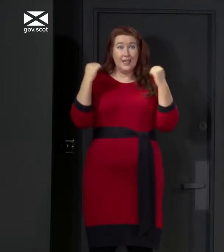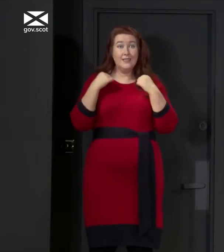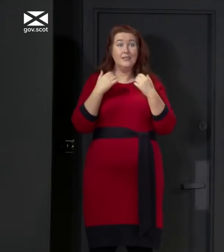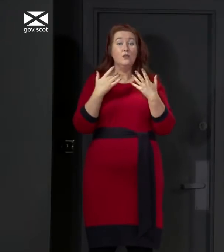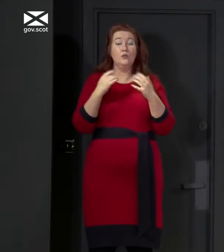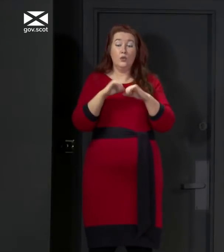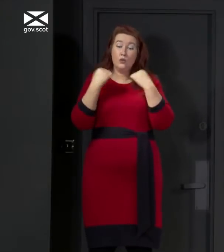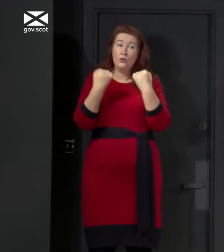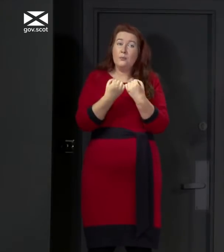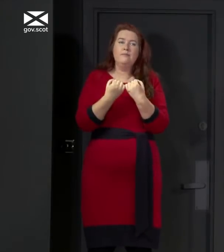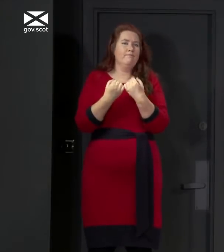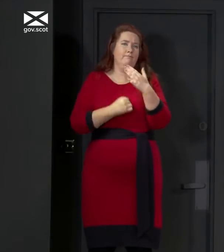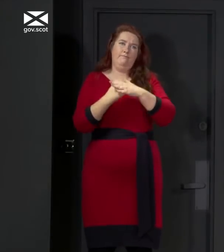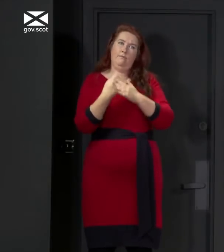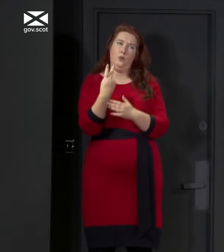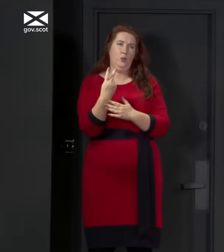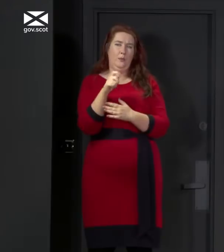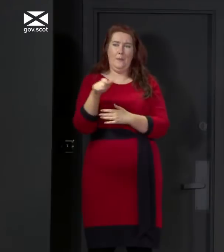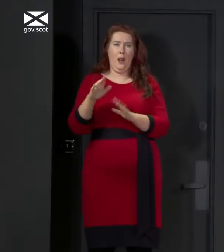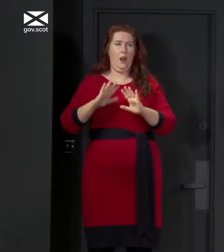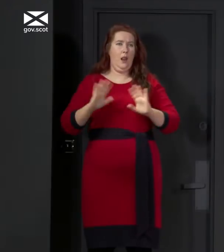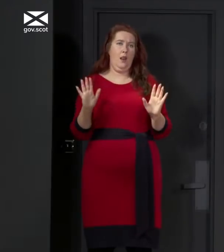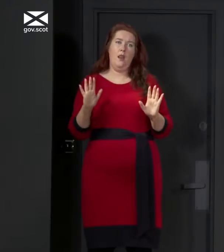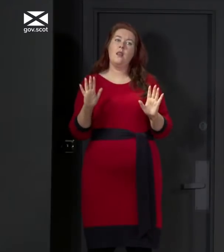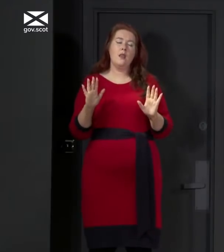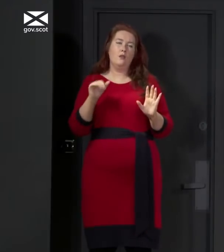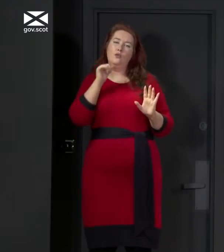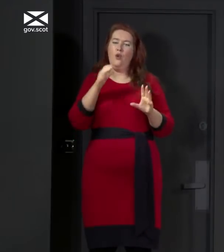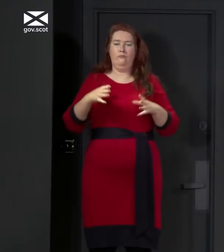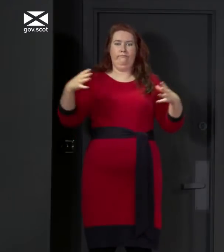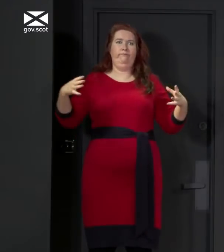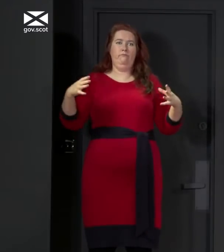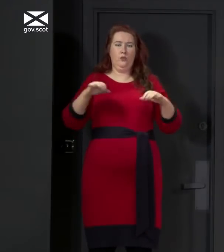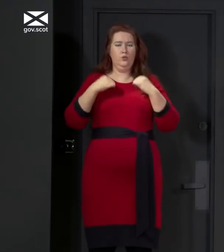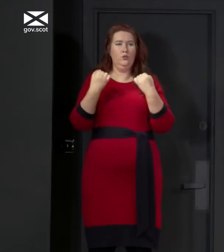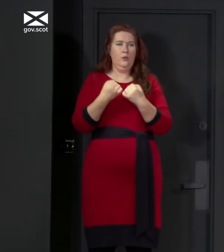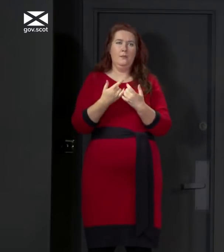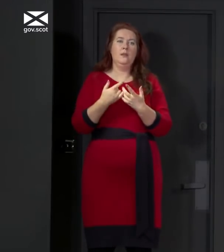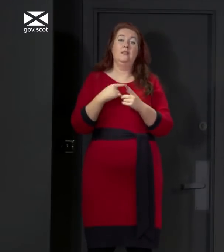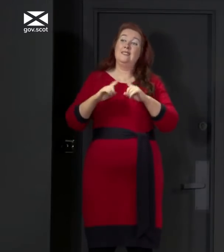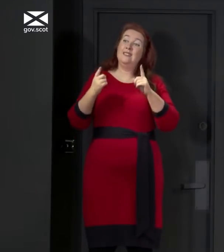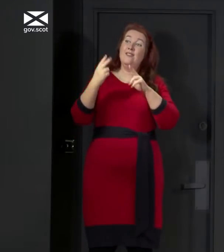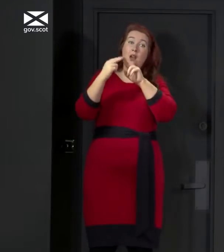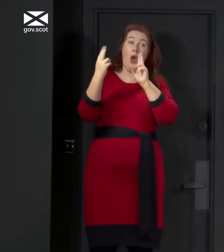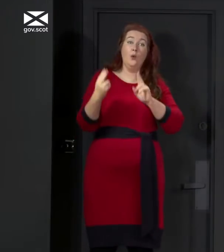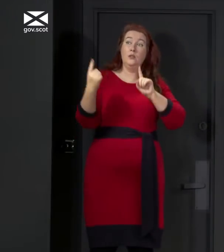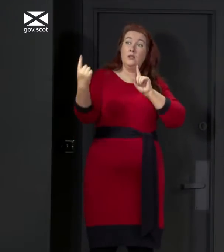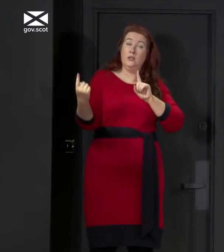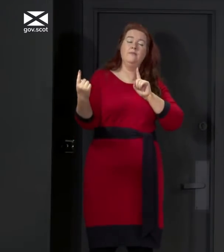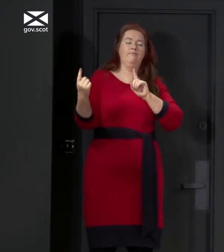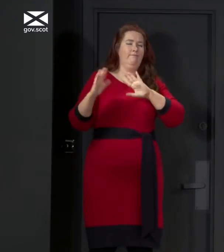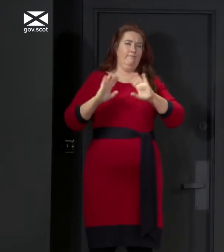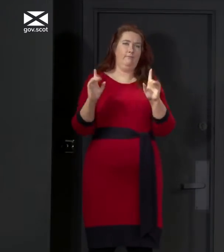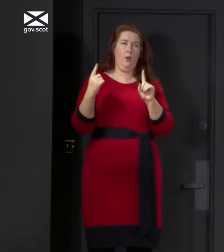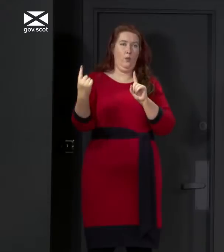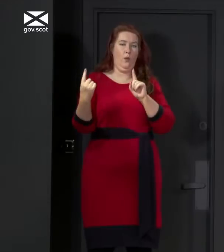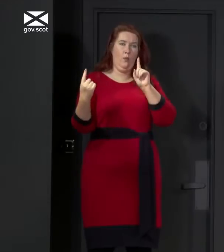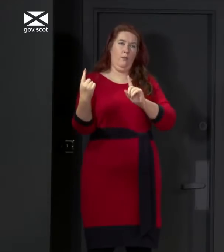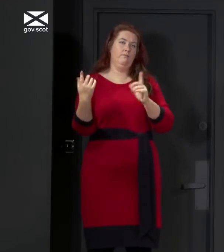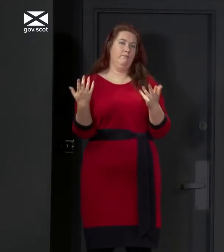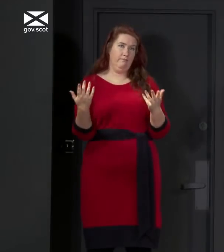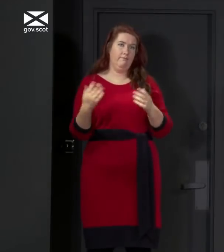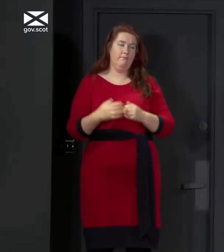groups of 2 and no more than 2 households. Now, we announced several